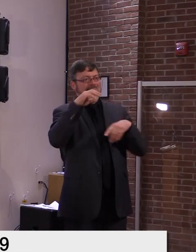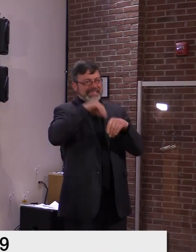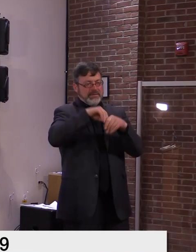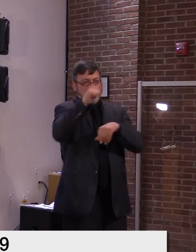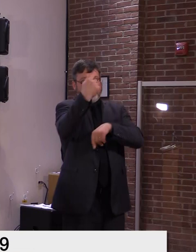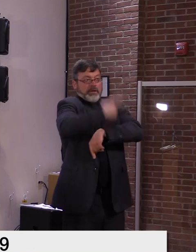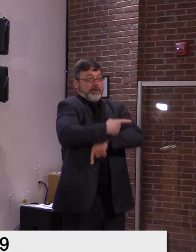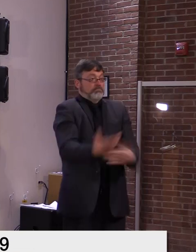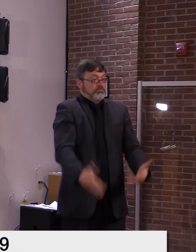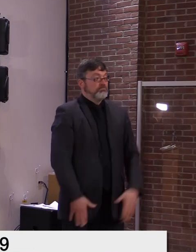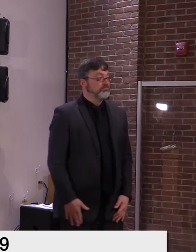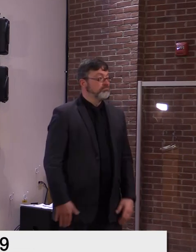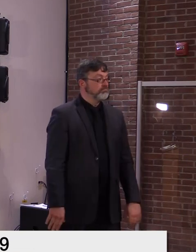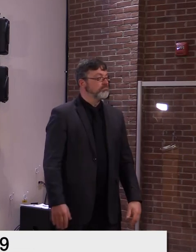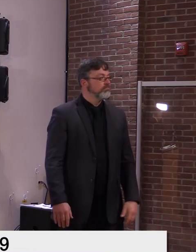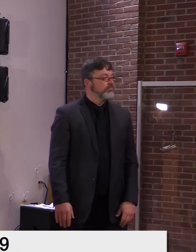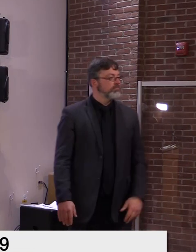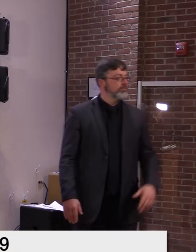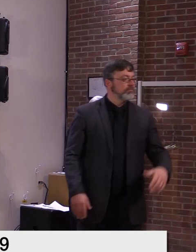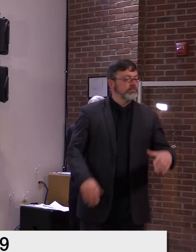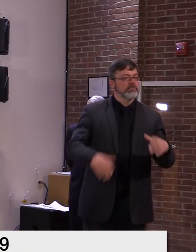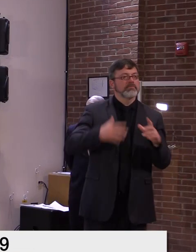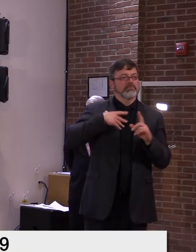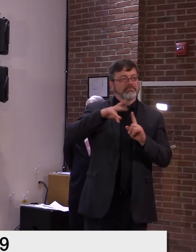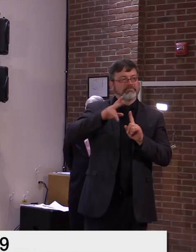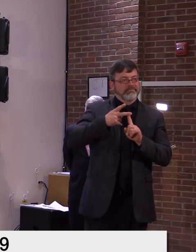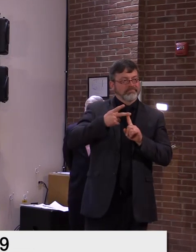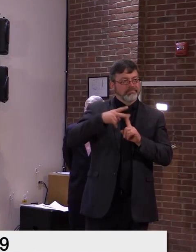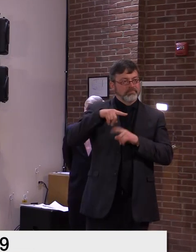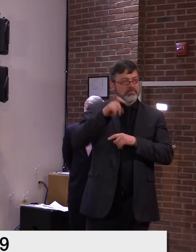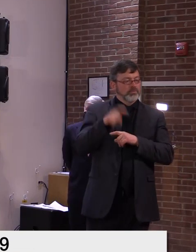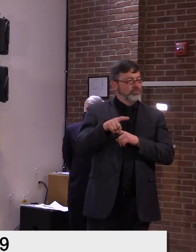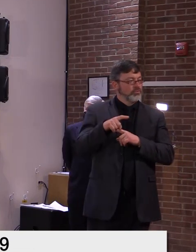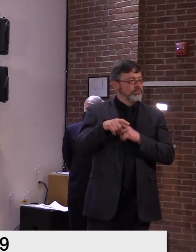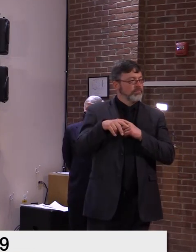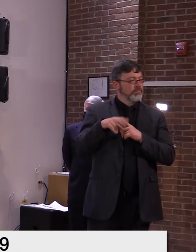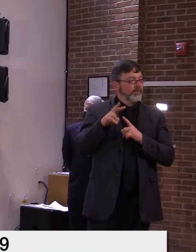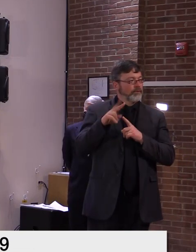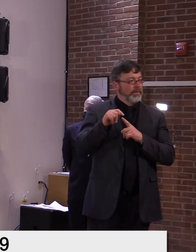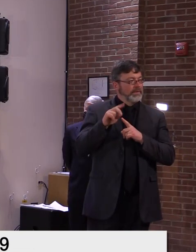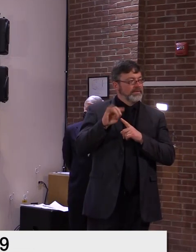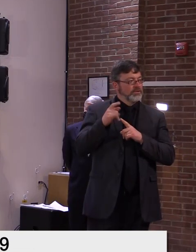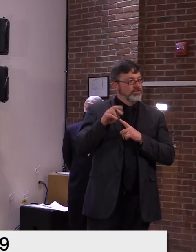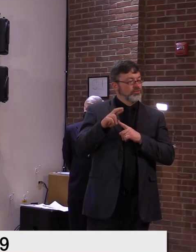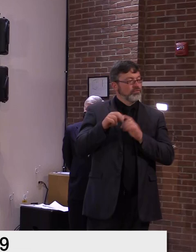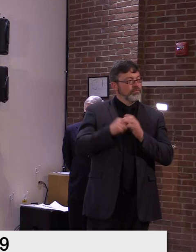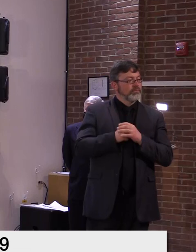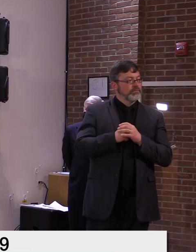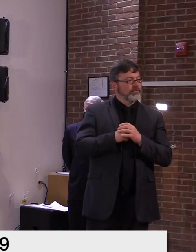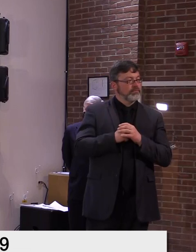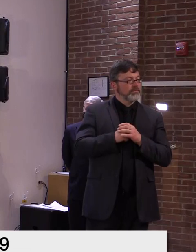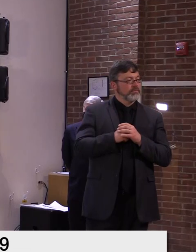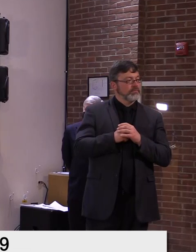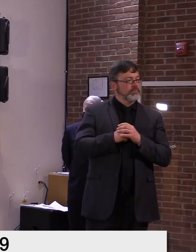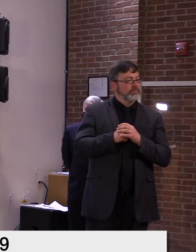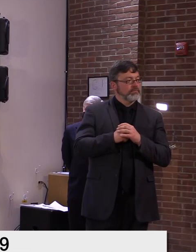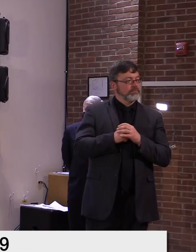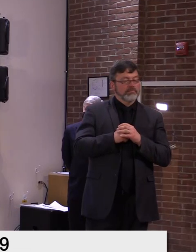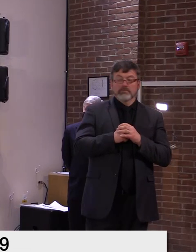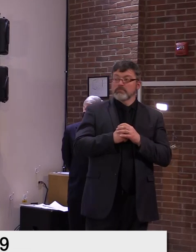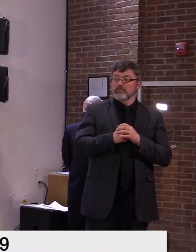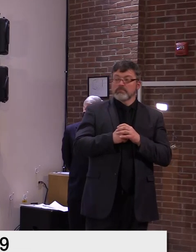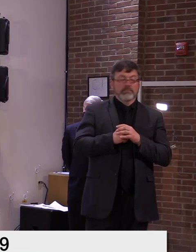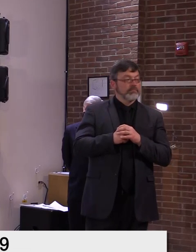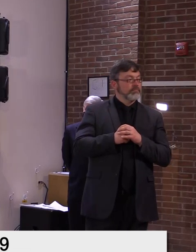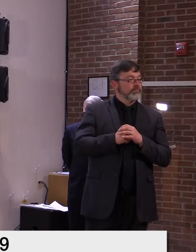I think what we've heard is that there's nervousness that based on having been told that that 16 plus age group is going to be the